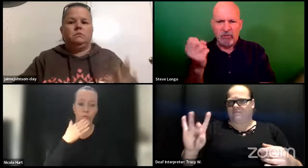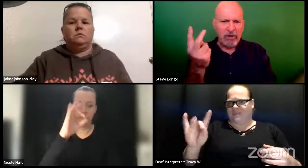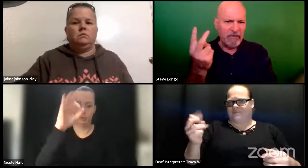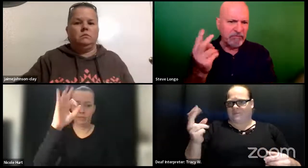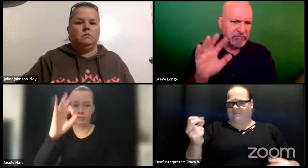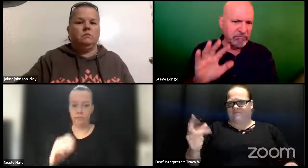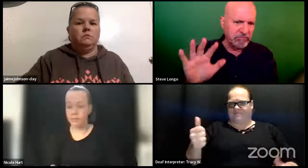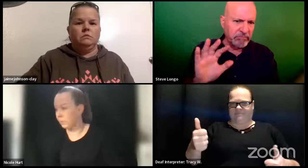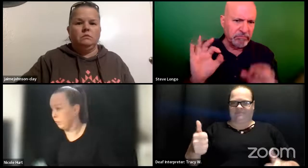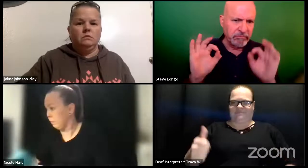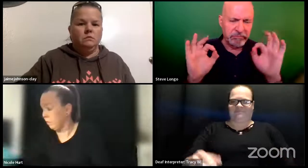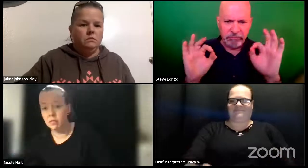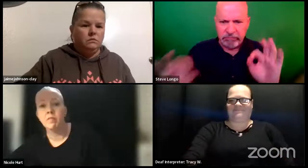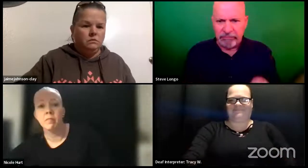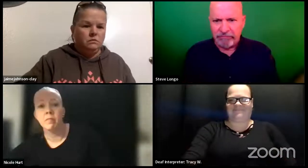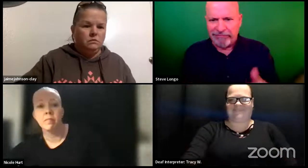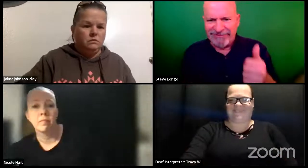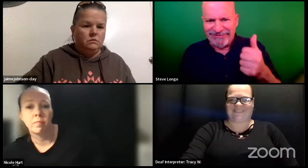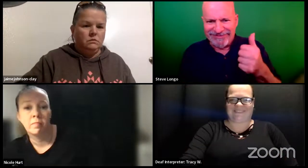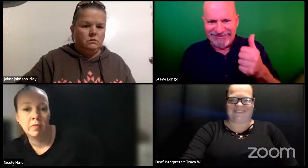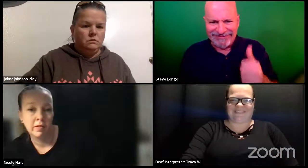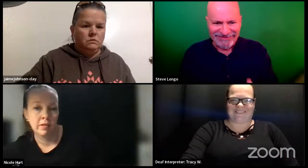at around 8:12.